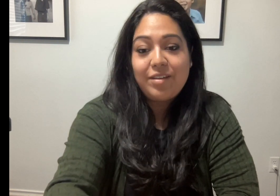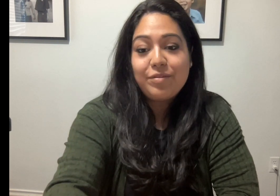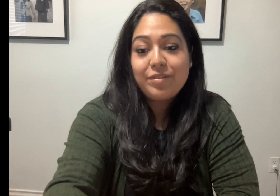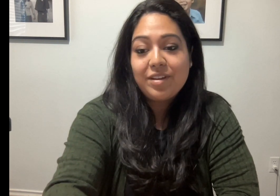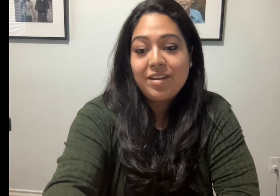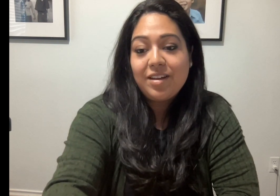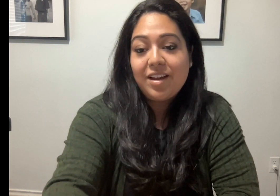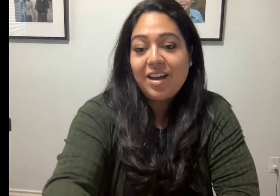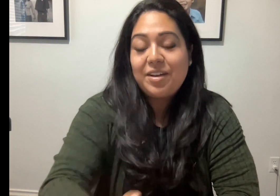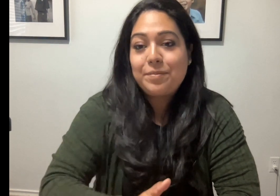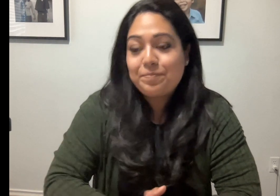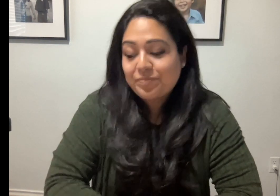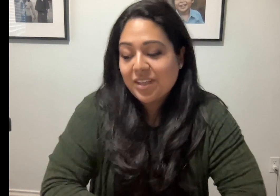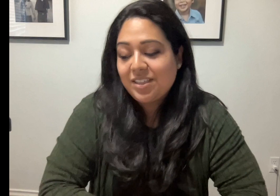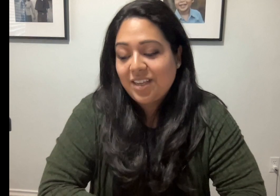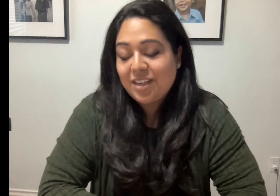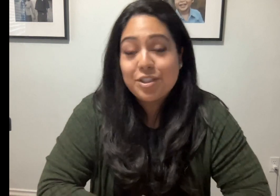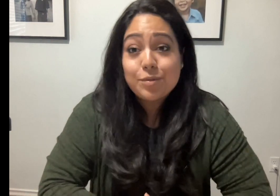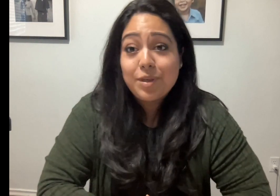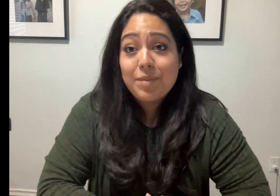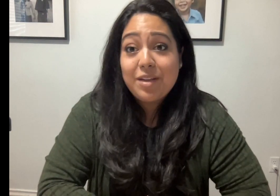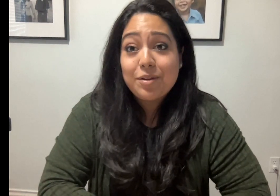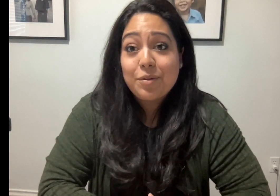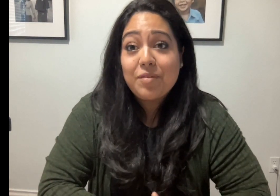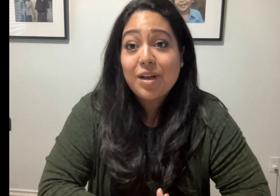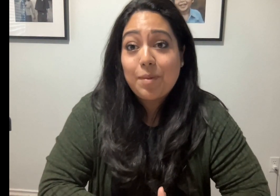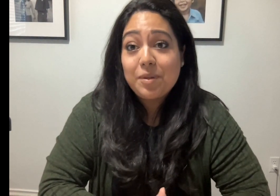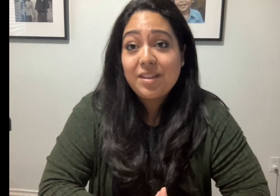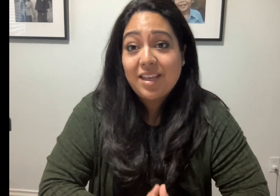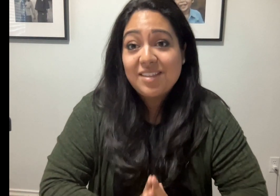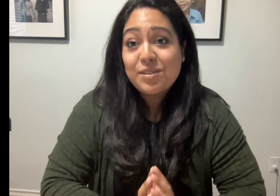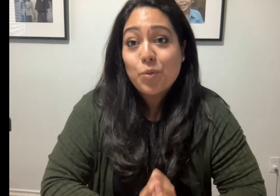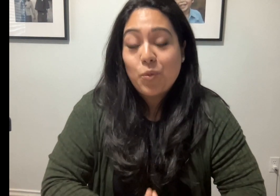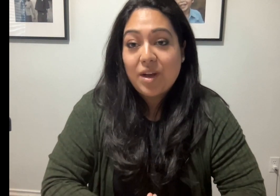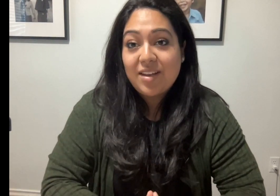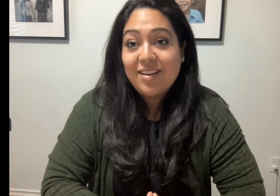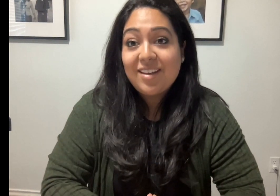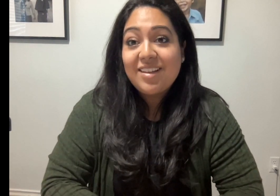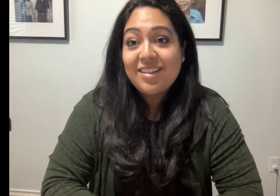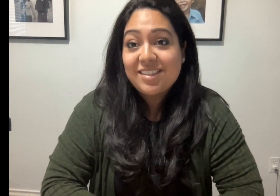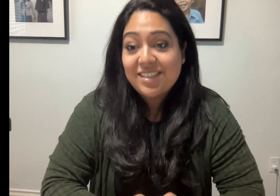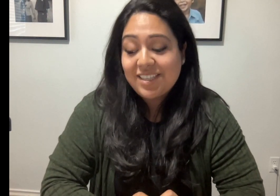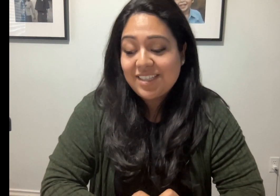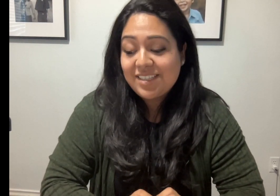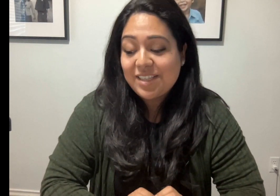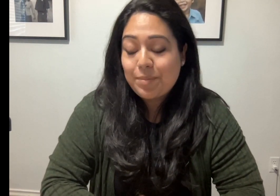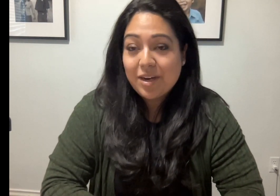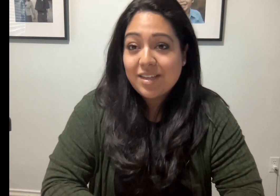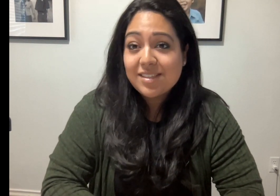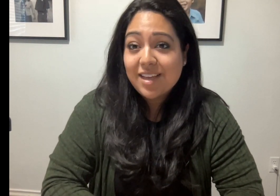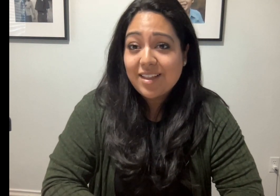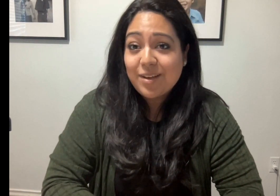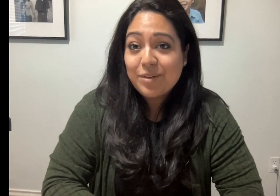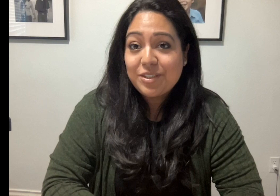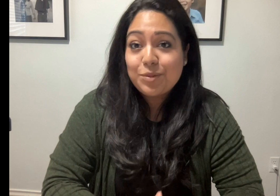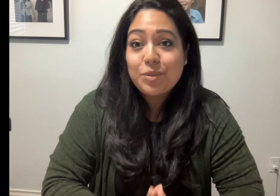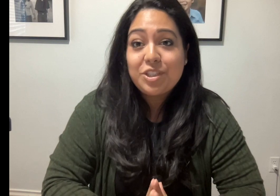Survive. I just want to make note of a couple of things. One, this is American Sign Language, which